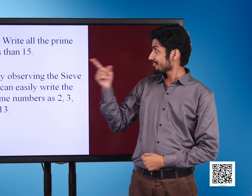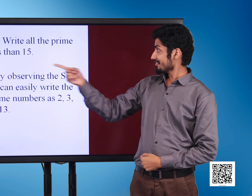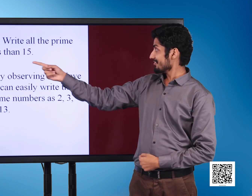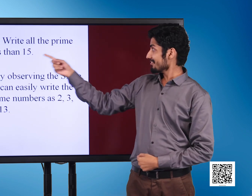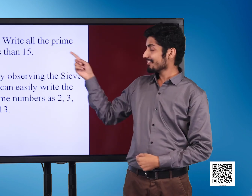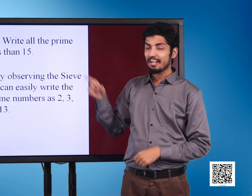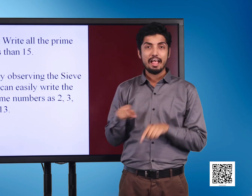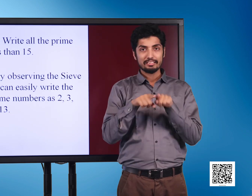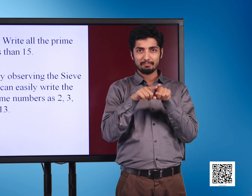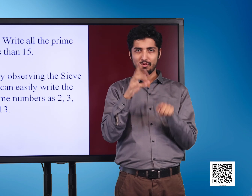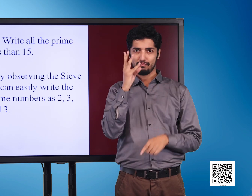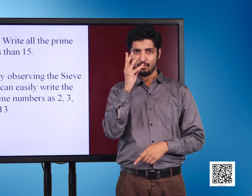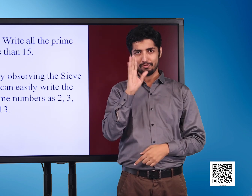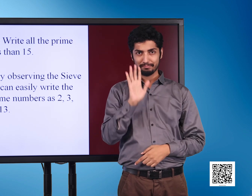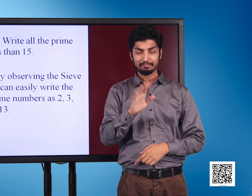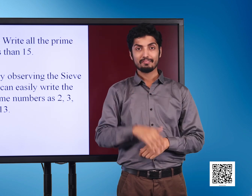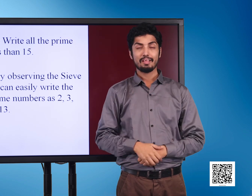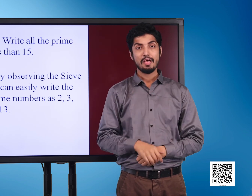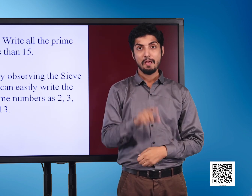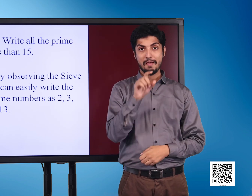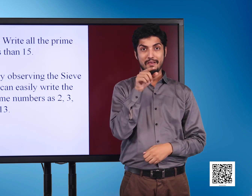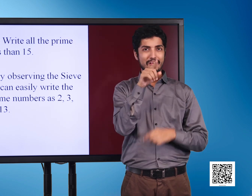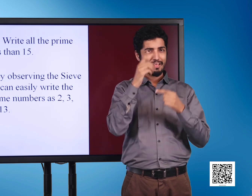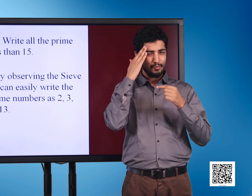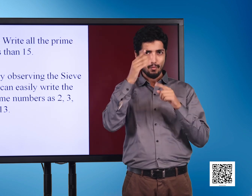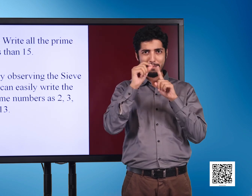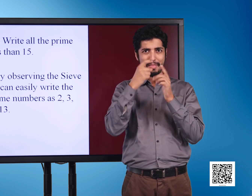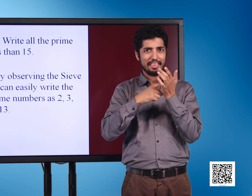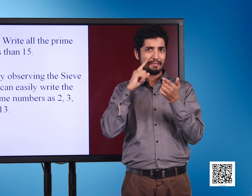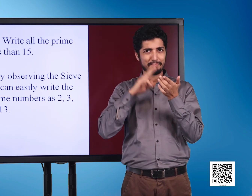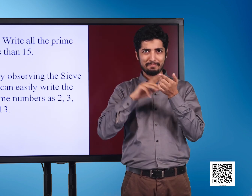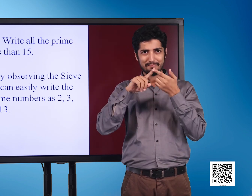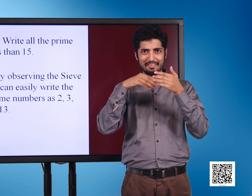Example 4. Write all the prime numbers less than 15.